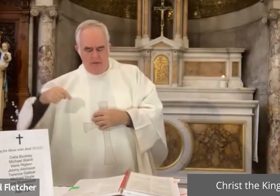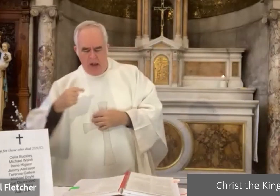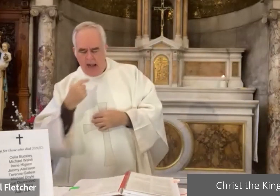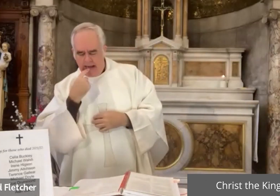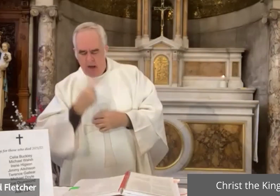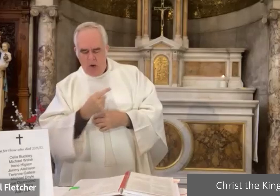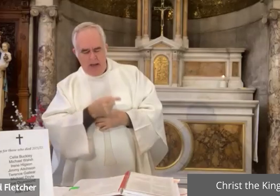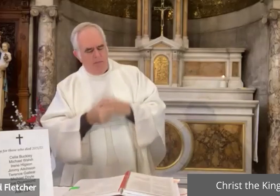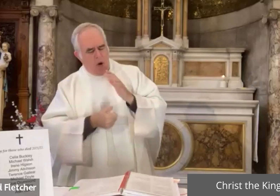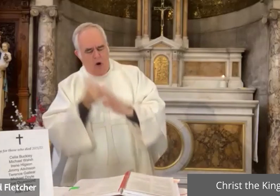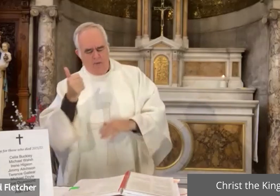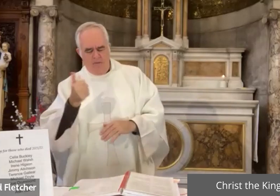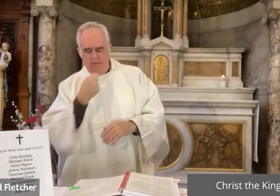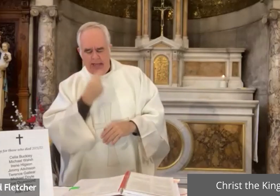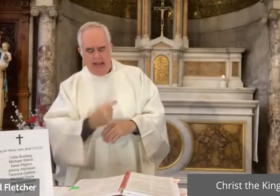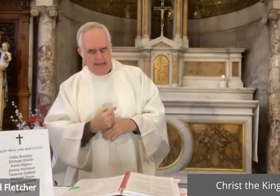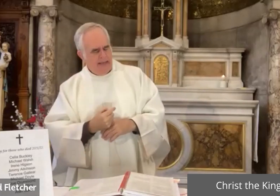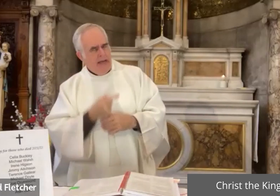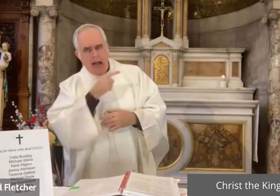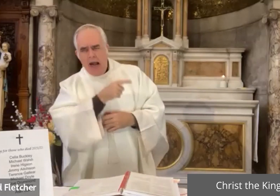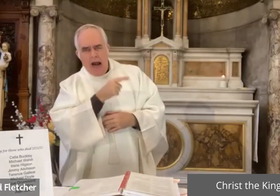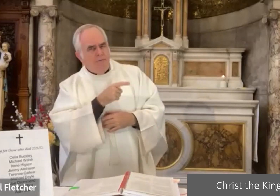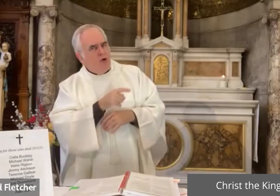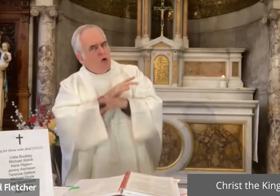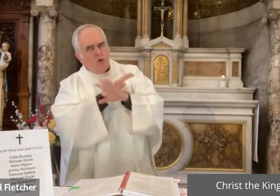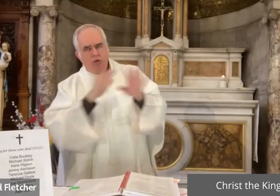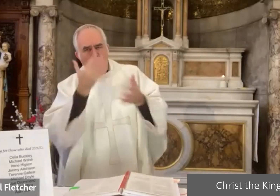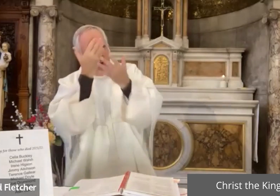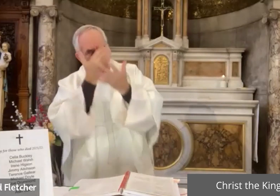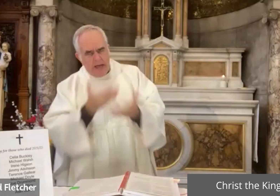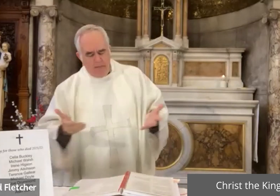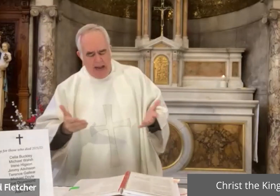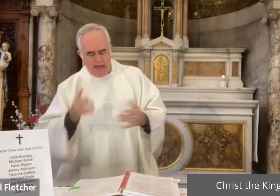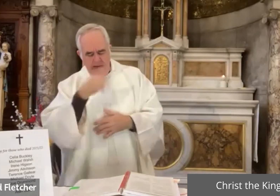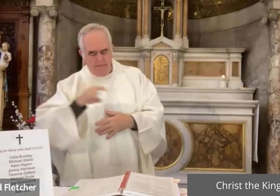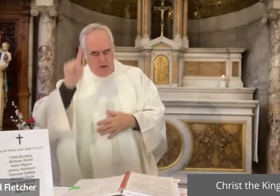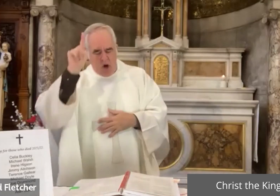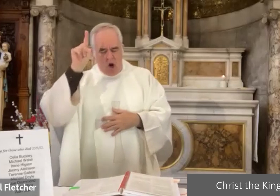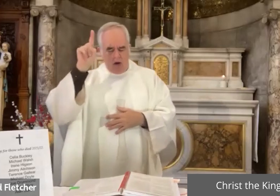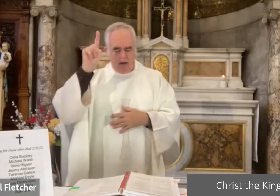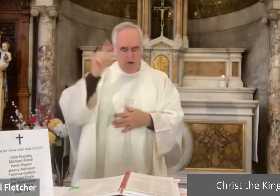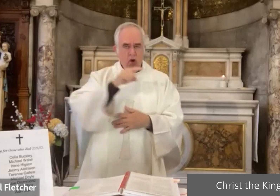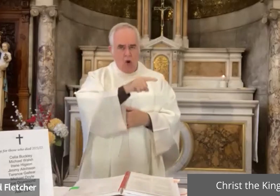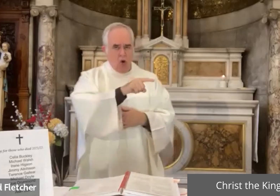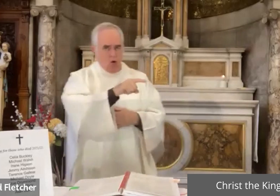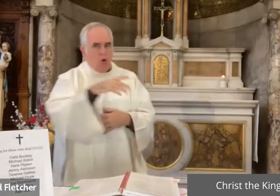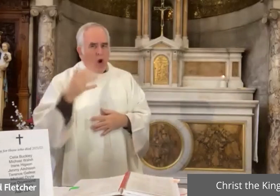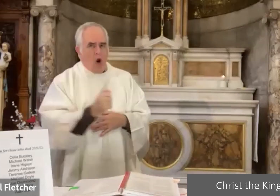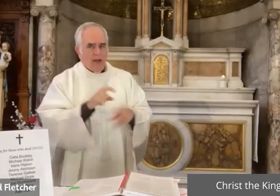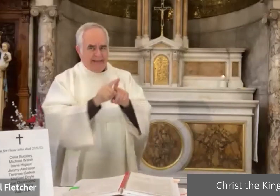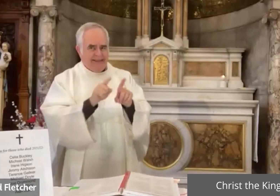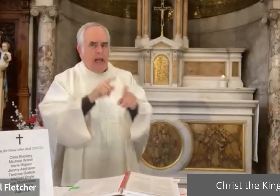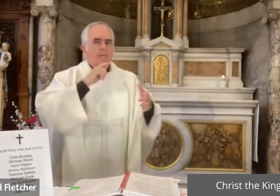thief told him off, saying, "Have you no respect for God?